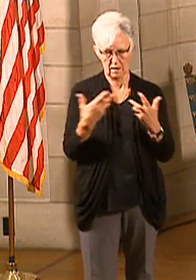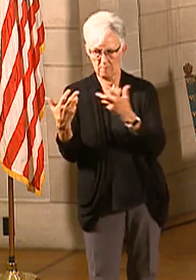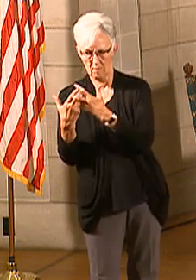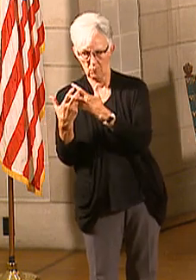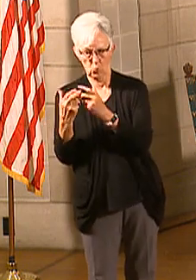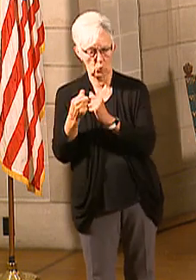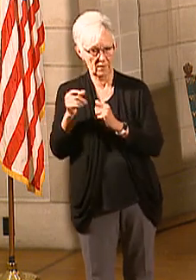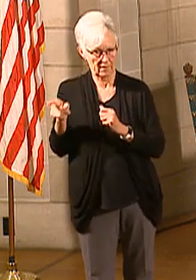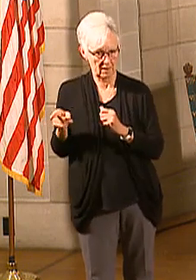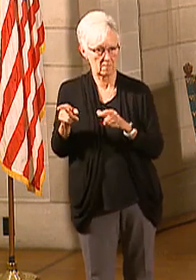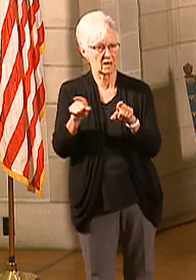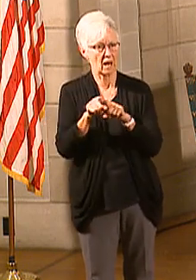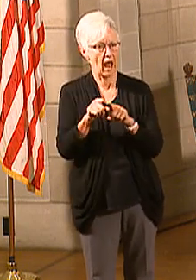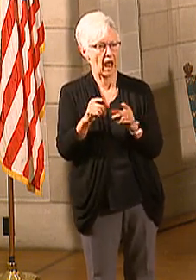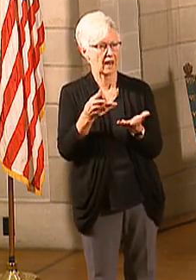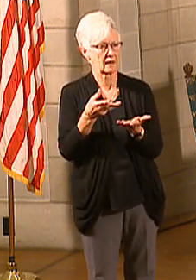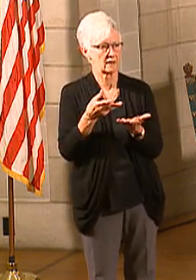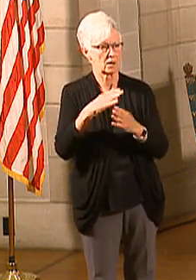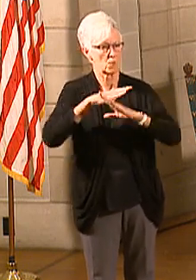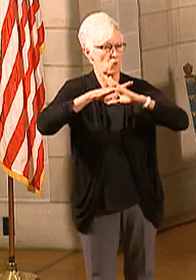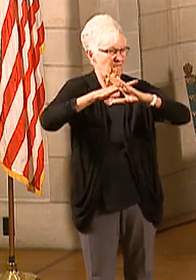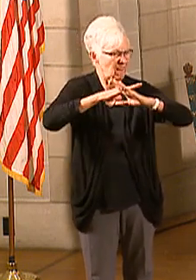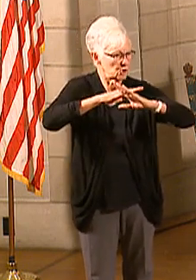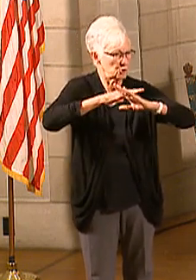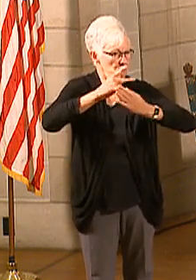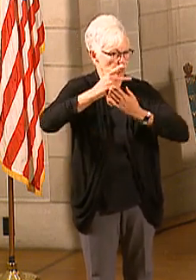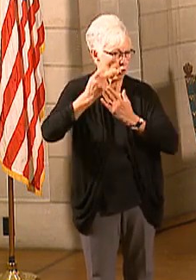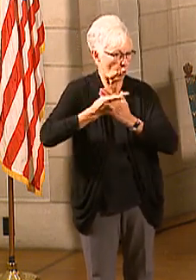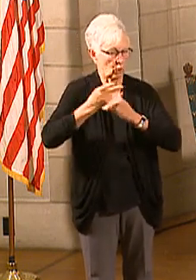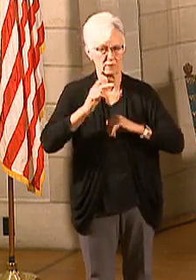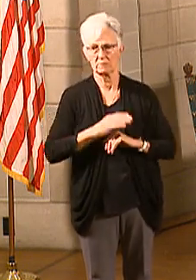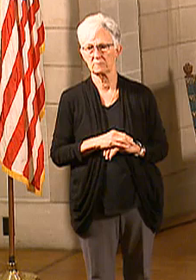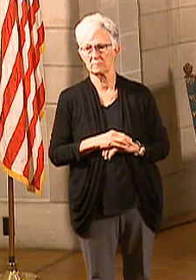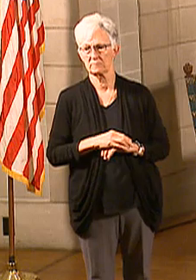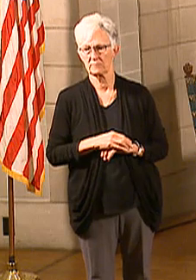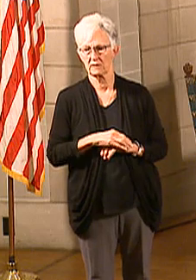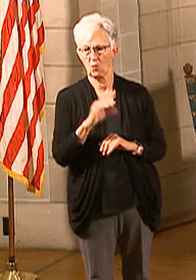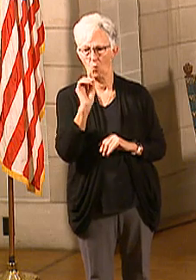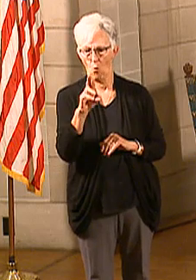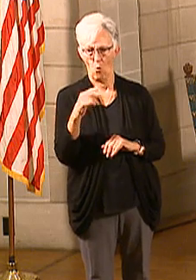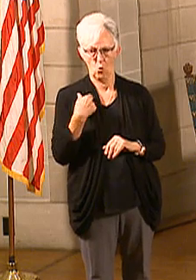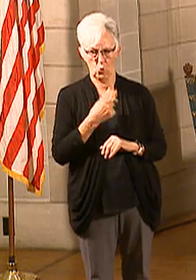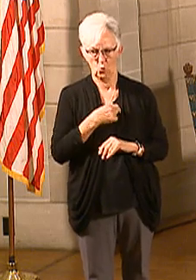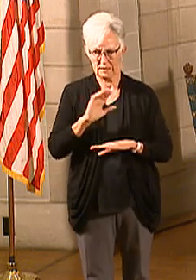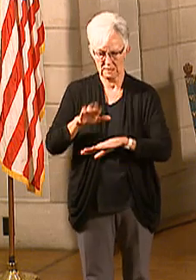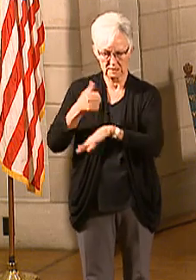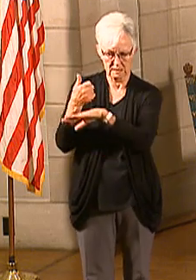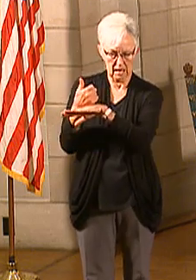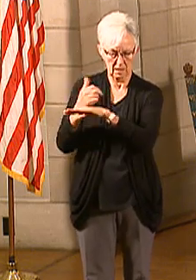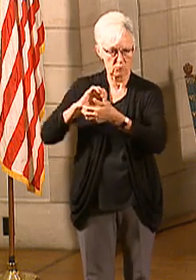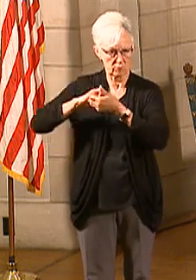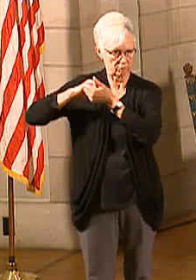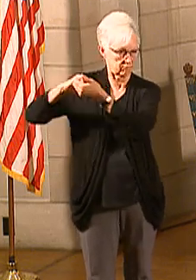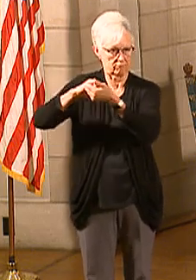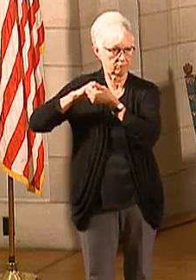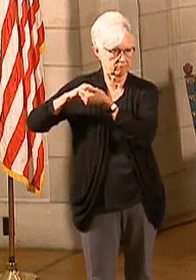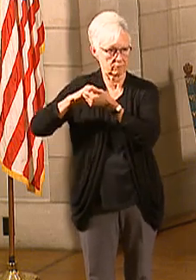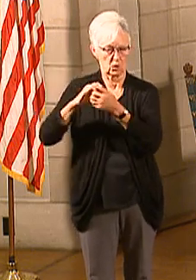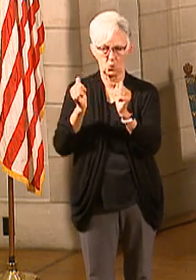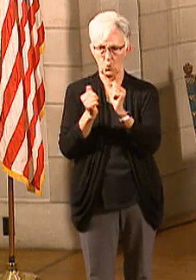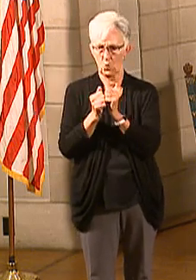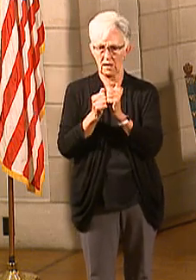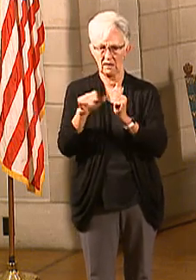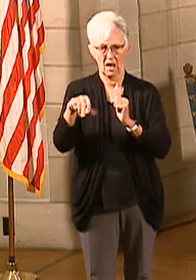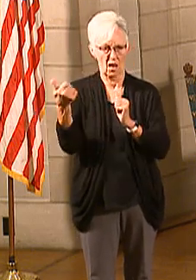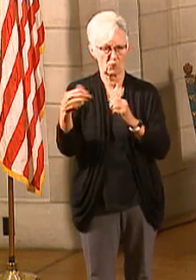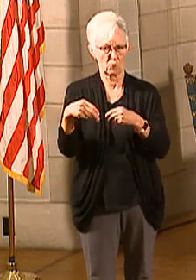prevention programs, and sometimes it looks like designing a service array in partnership with other providers and stakeholders like the court